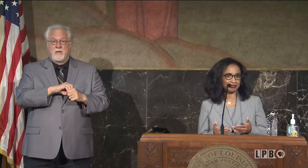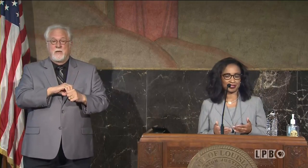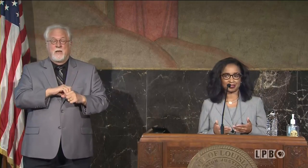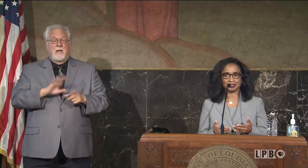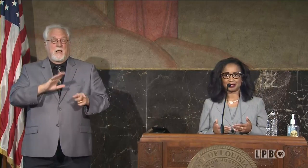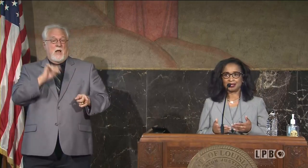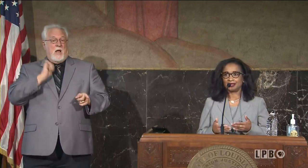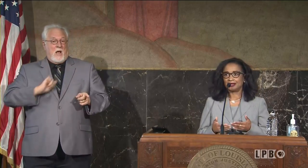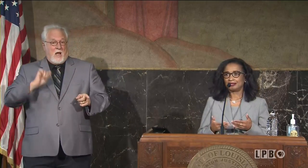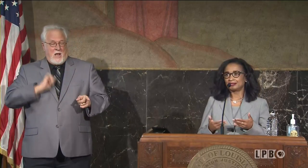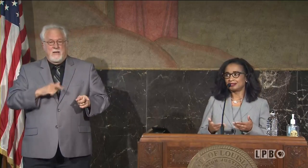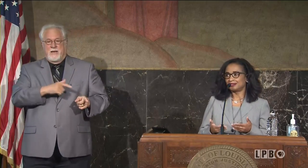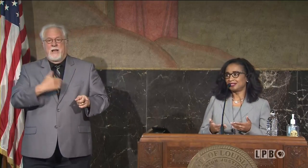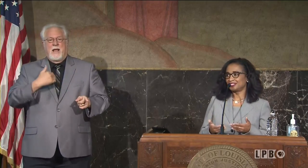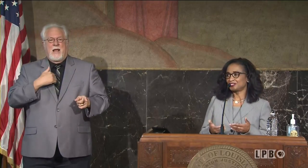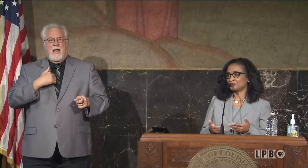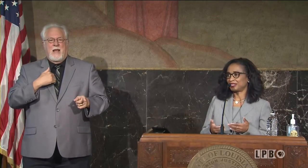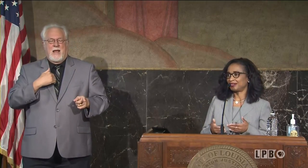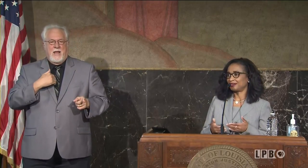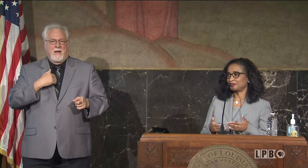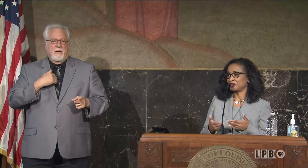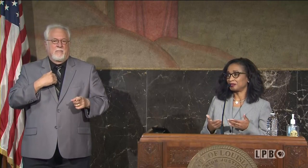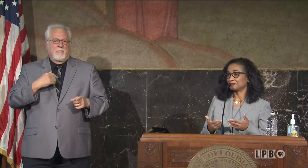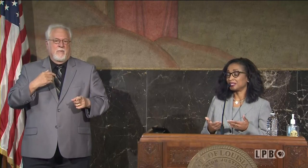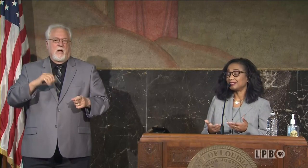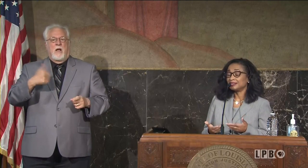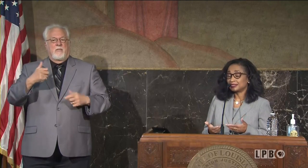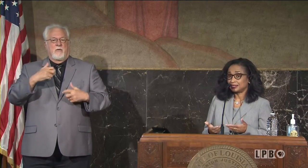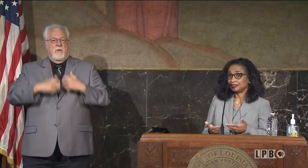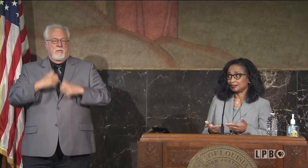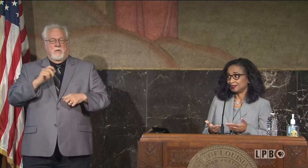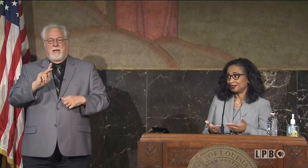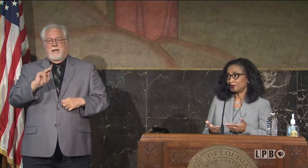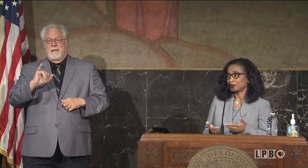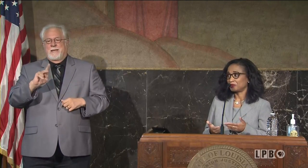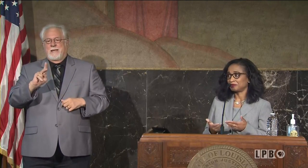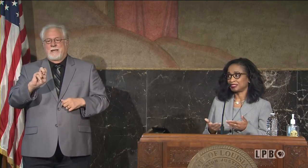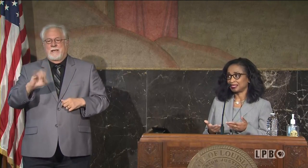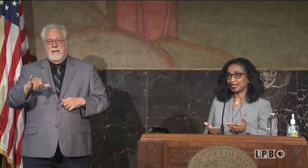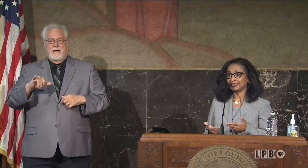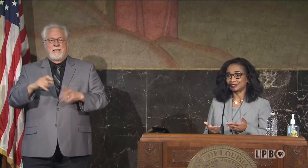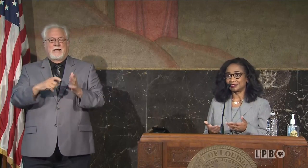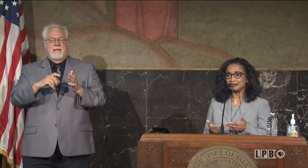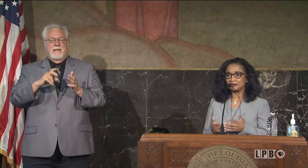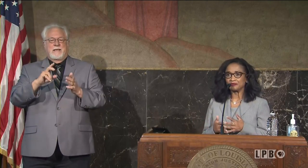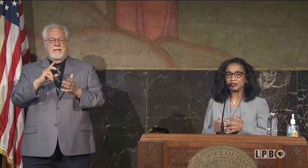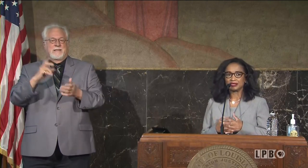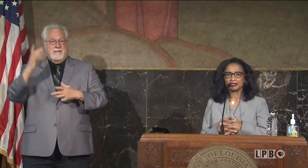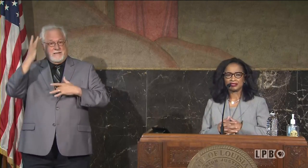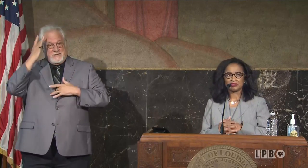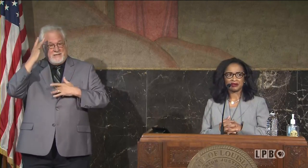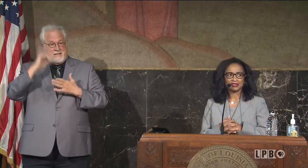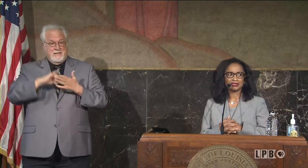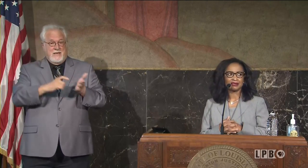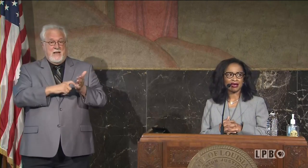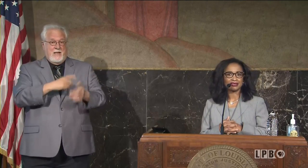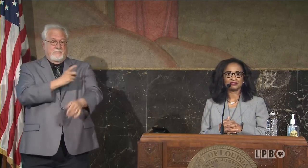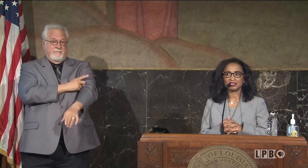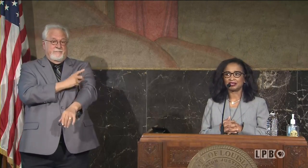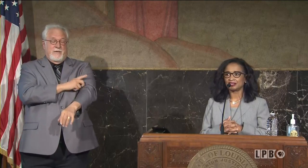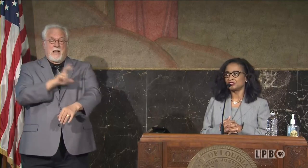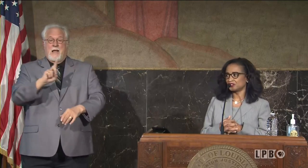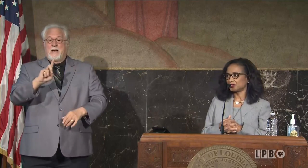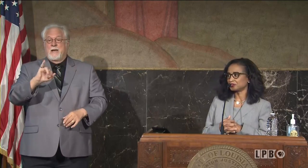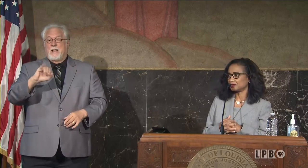a previous existing history of kidney disease requiring dialysis. And so there was a lot